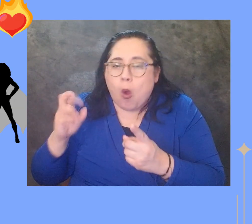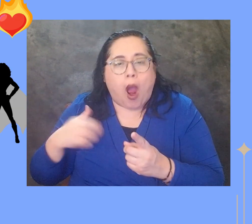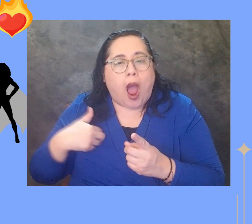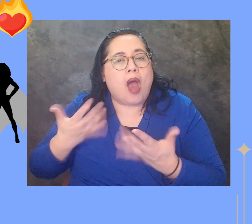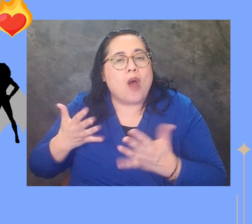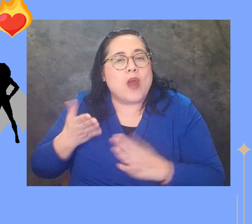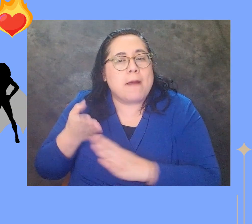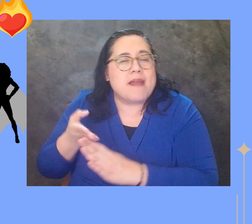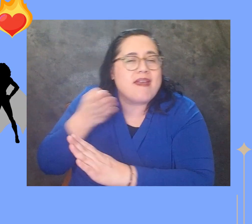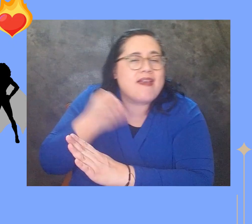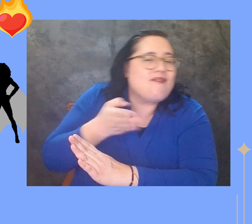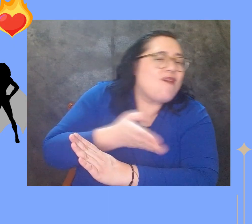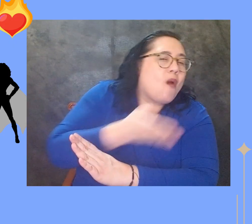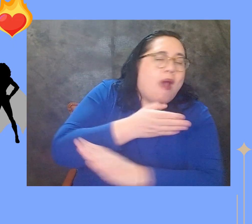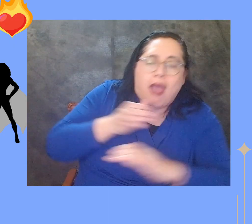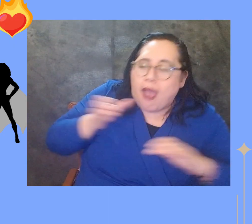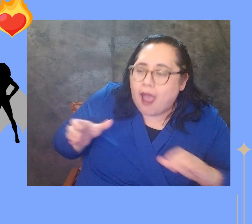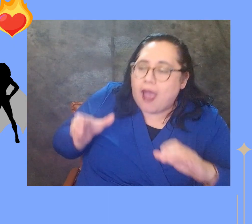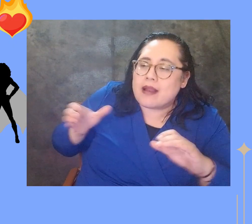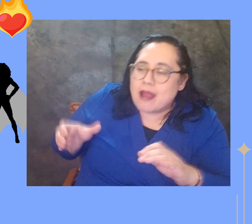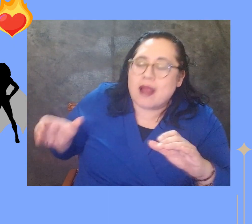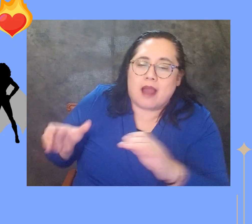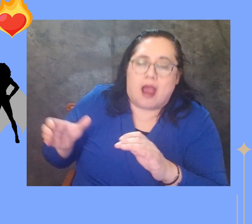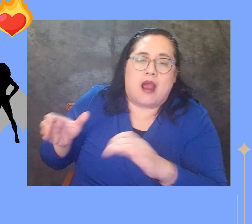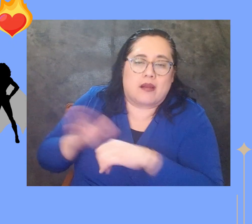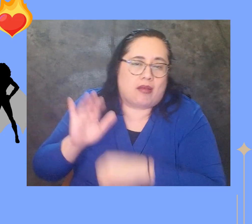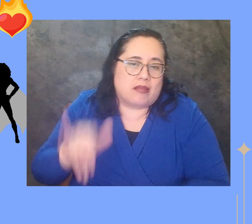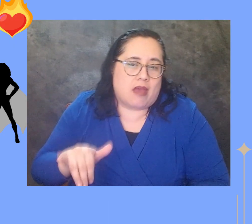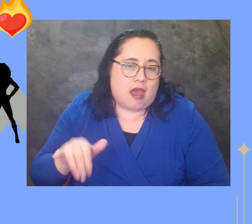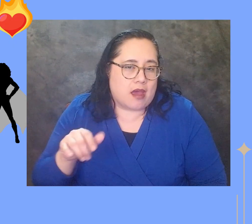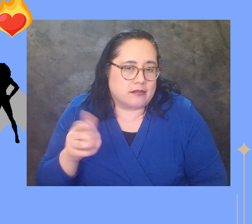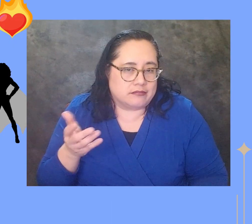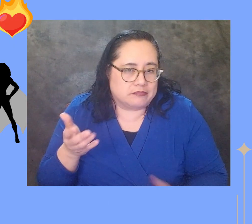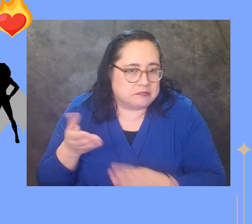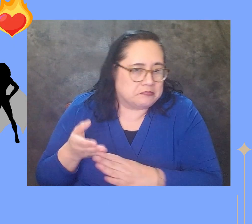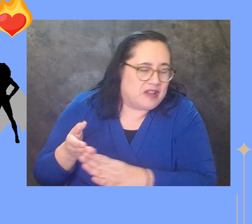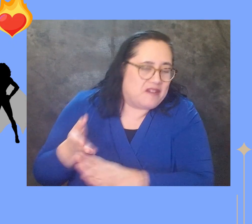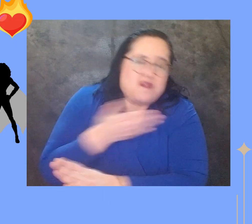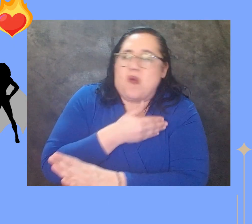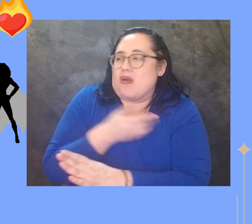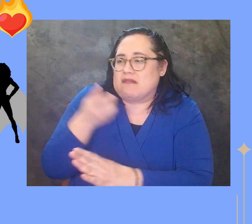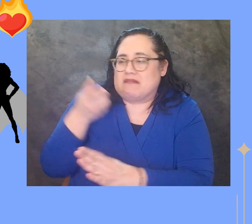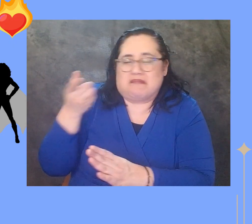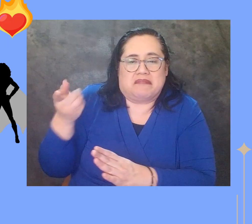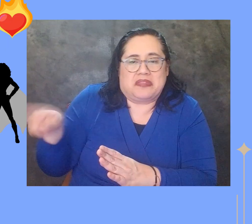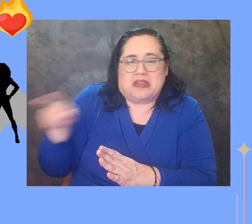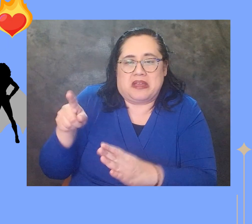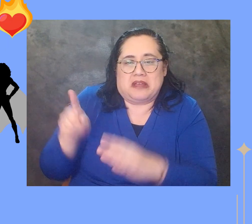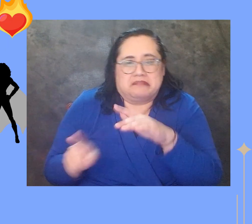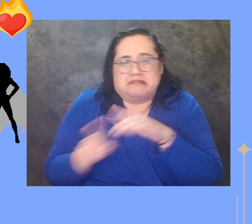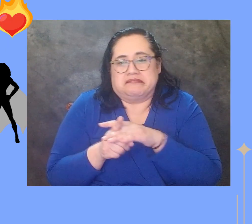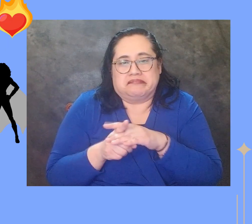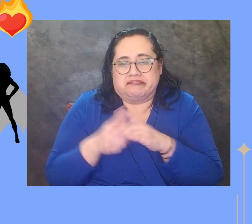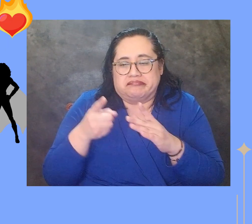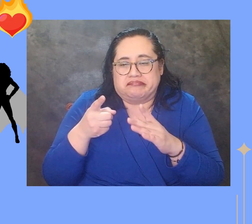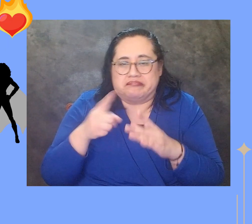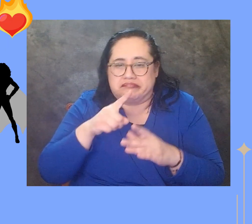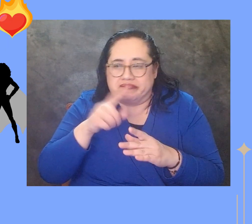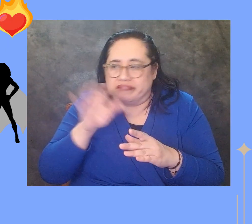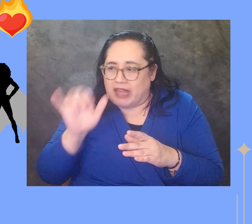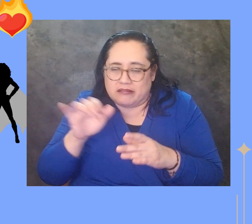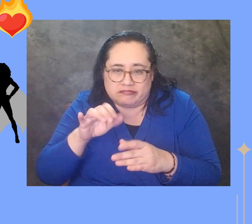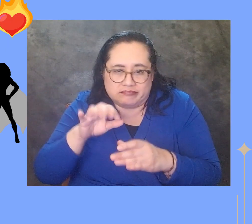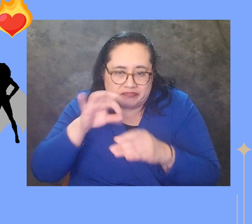vote, do I complain because I don't like or disagree, or have I been acting to